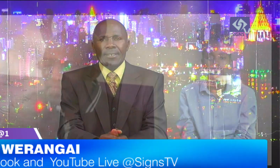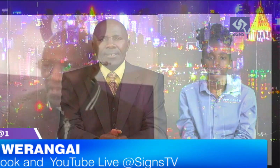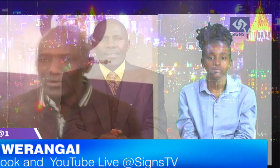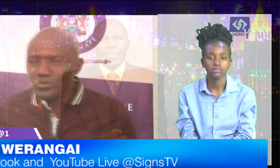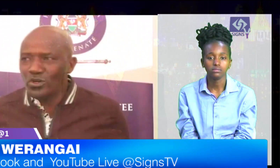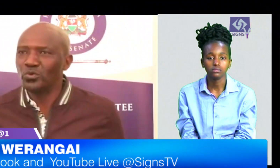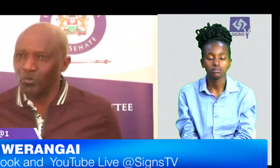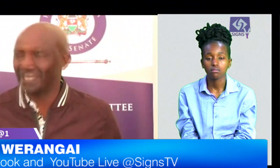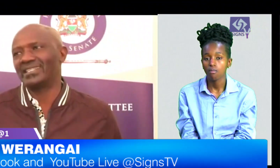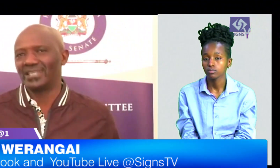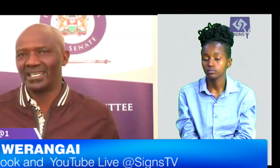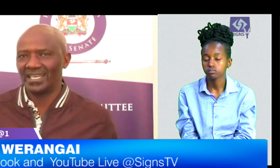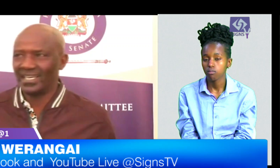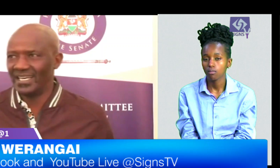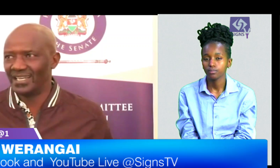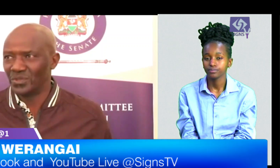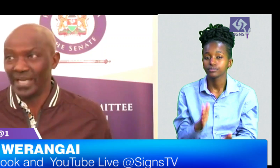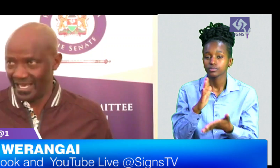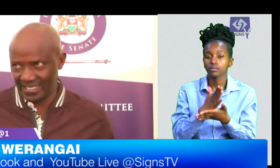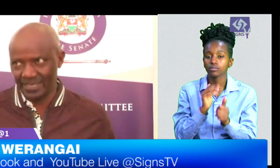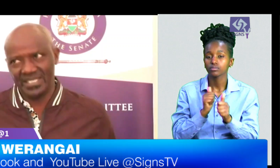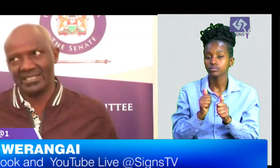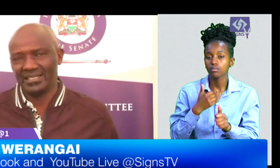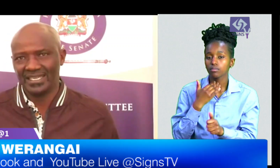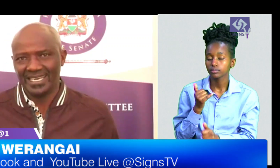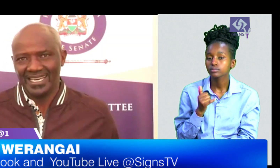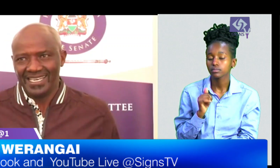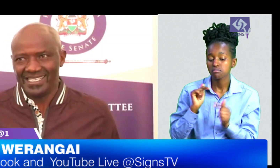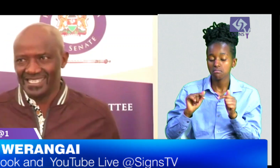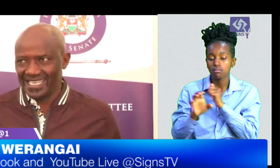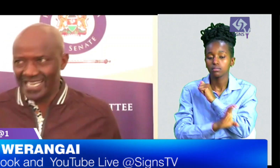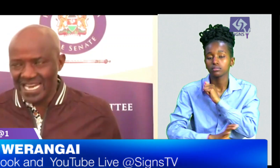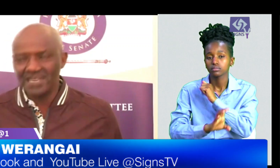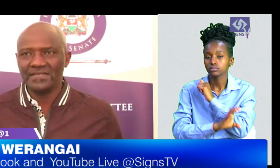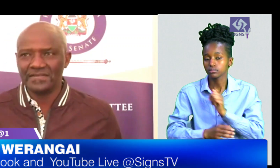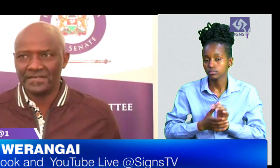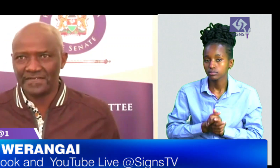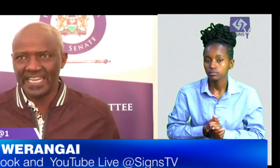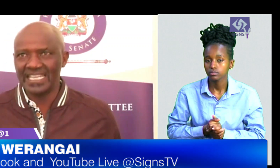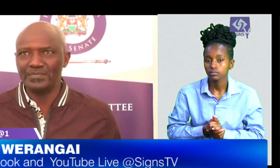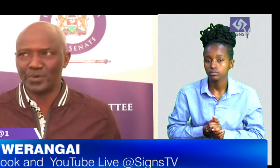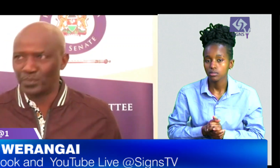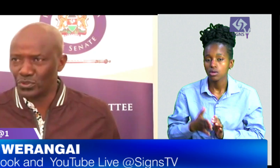One thing we do not want to hear as a committee is any funding